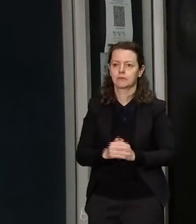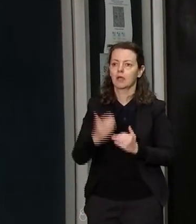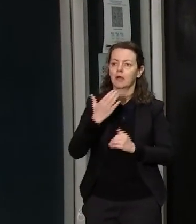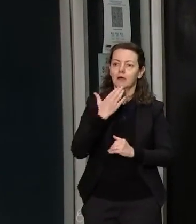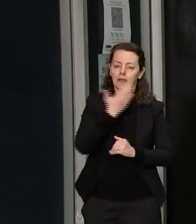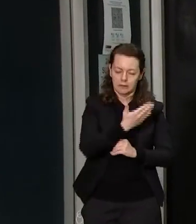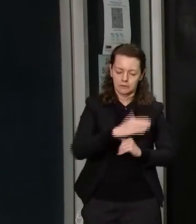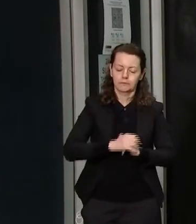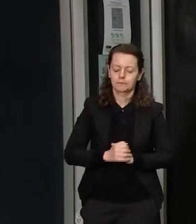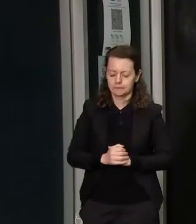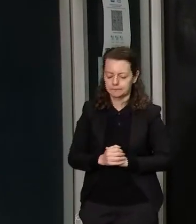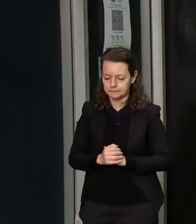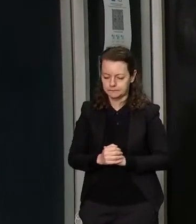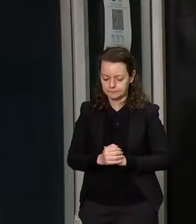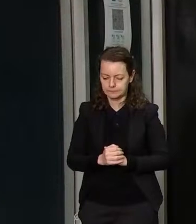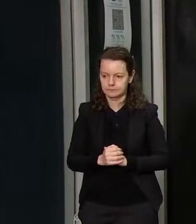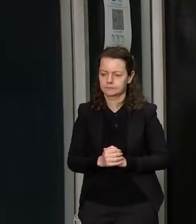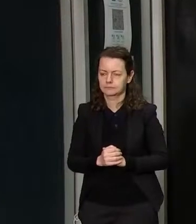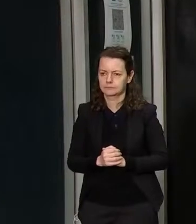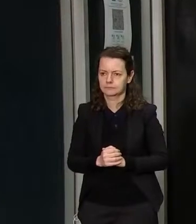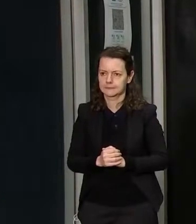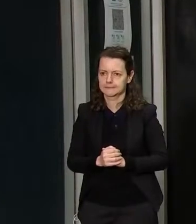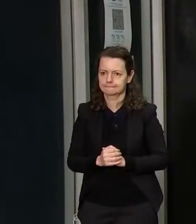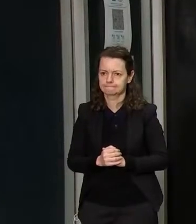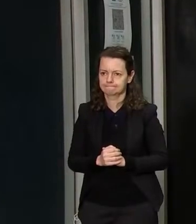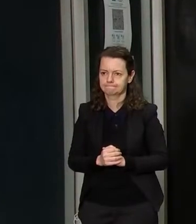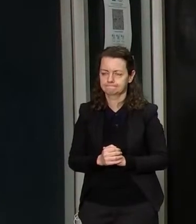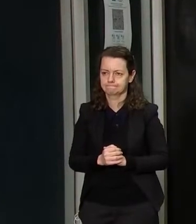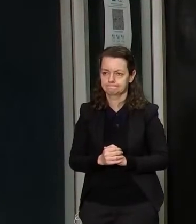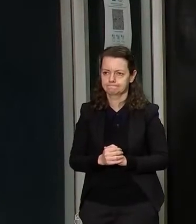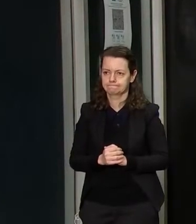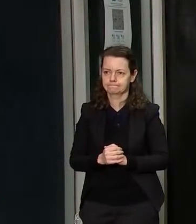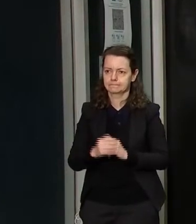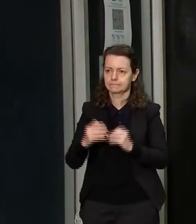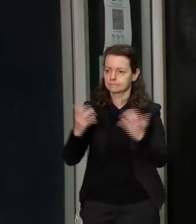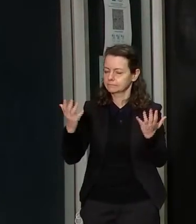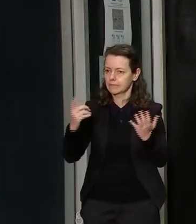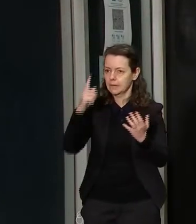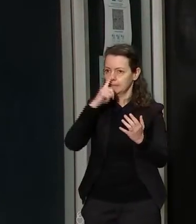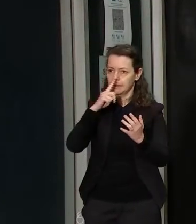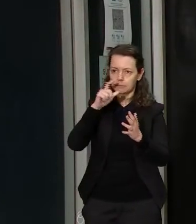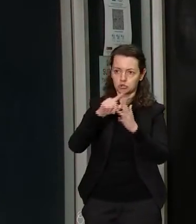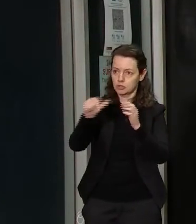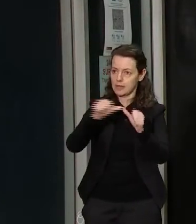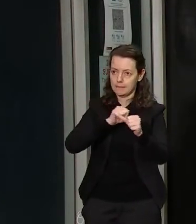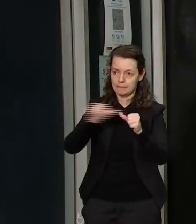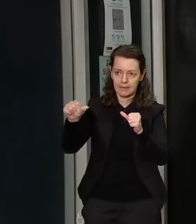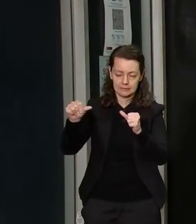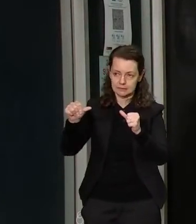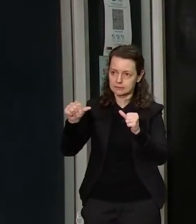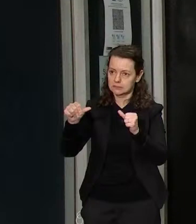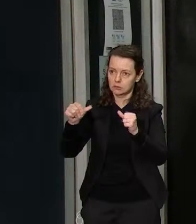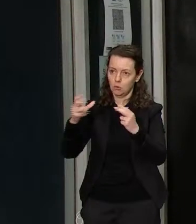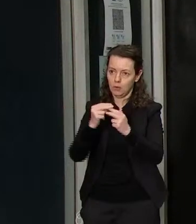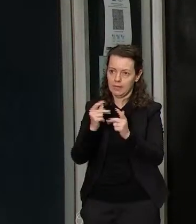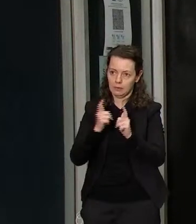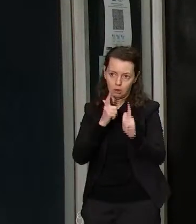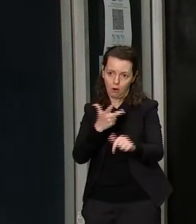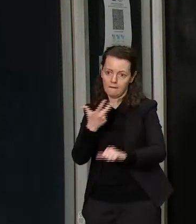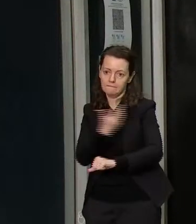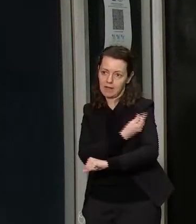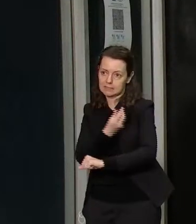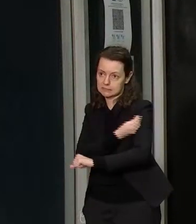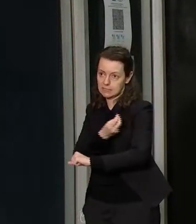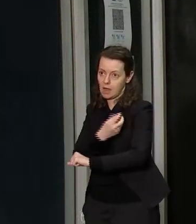Certainly every bit helps. With respect to the risk of lockdowns, every bit helps, whether it's another 2%, another 5%, another